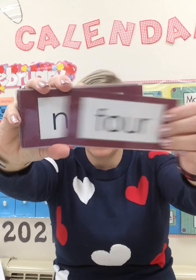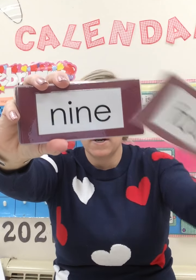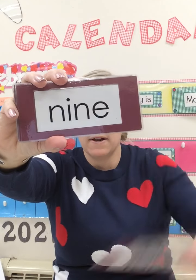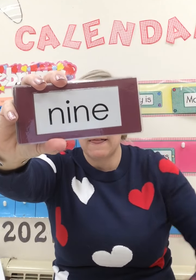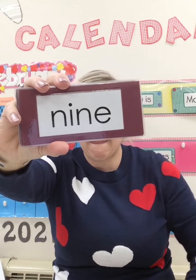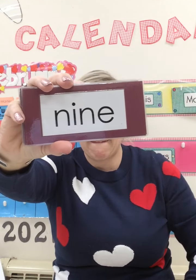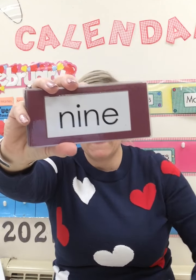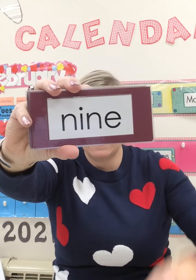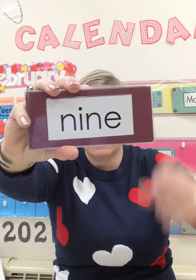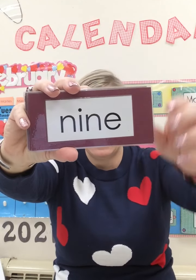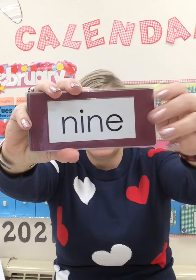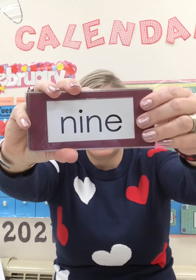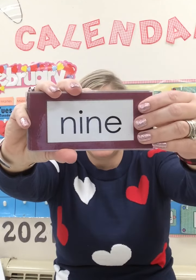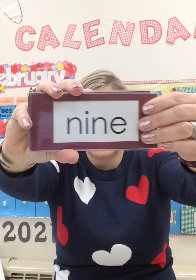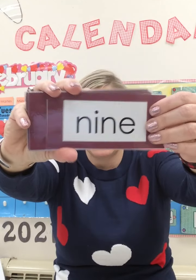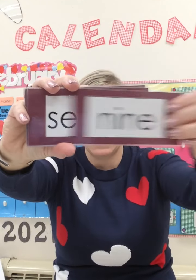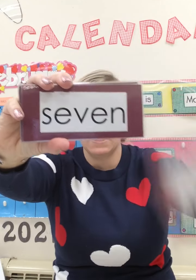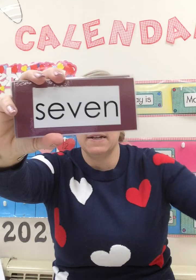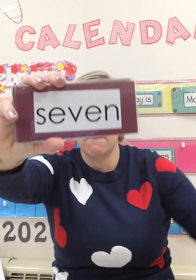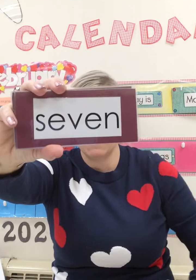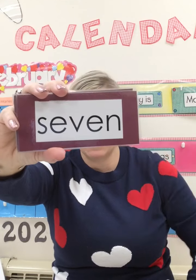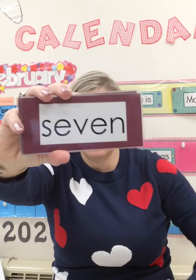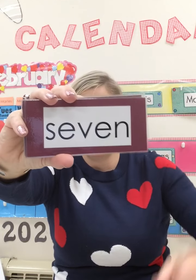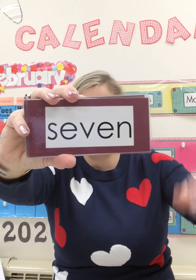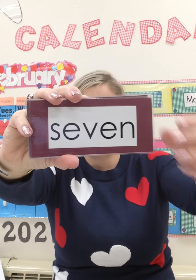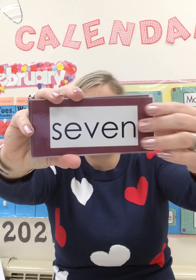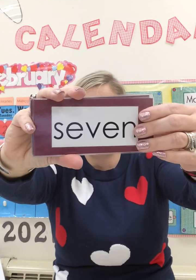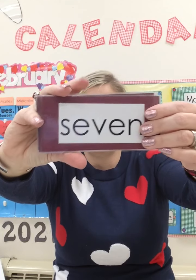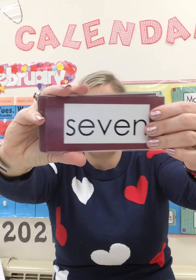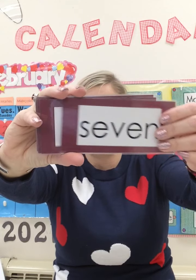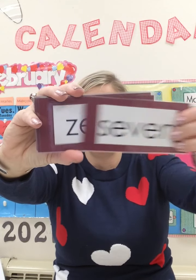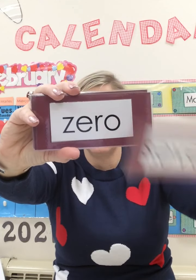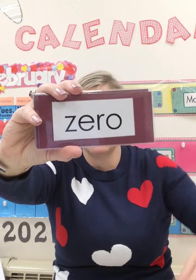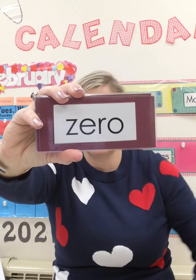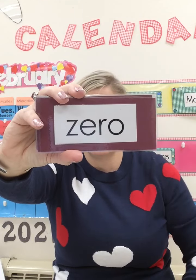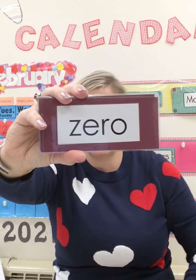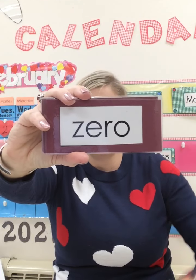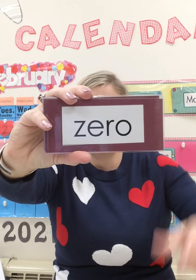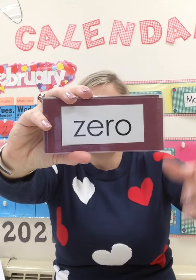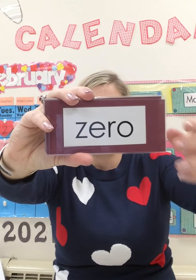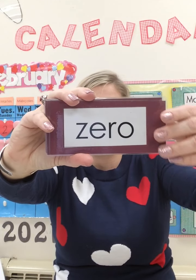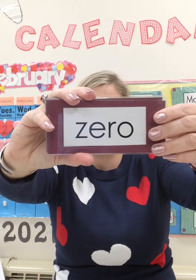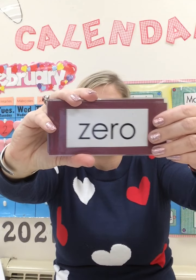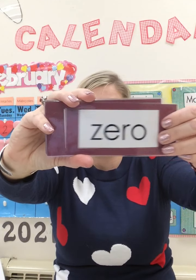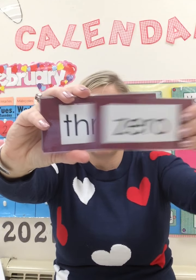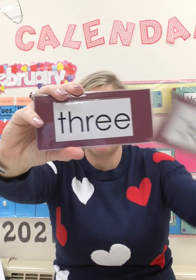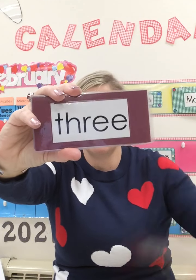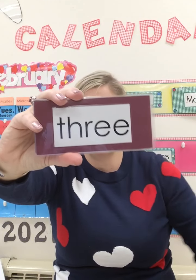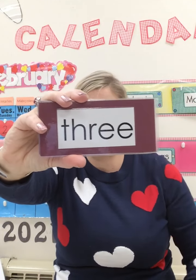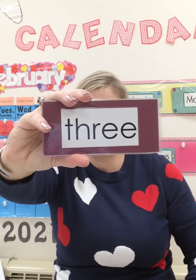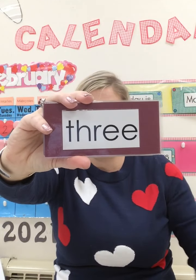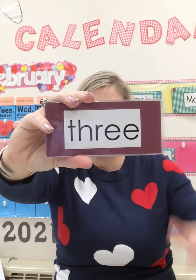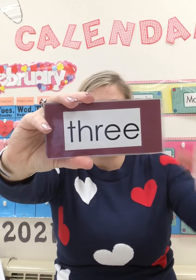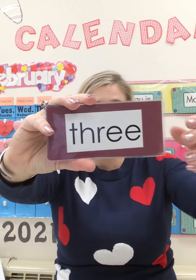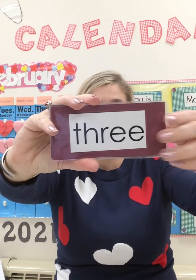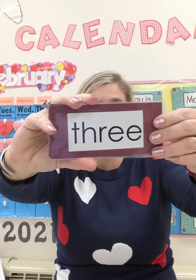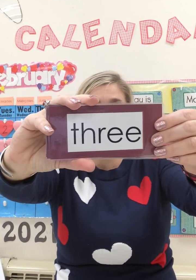4, 9, 7, 0, 3,